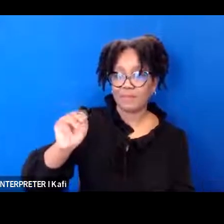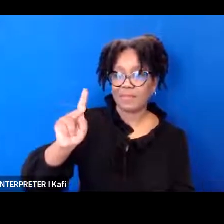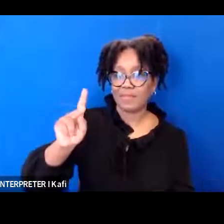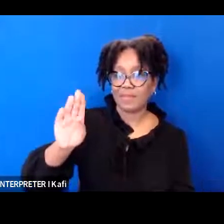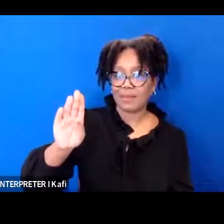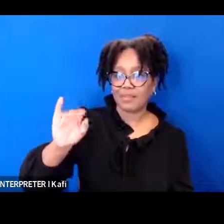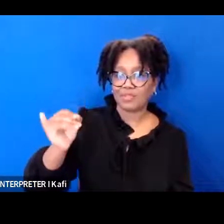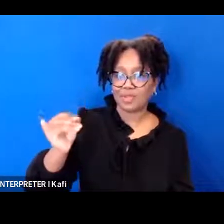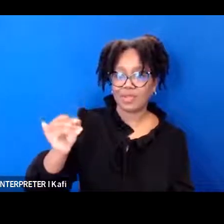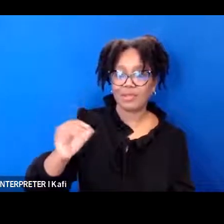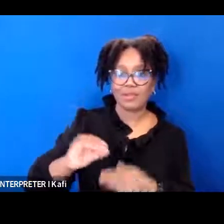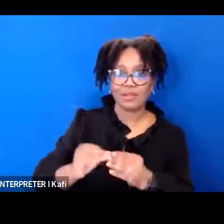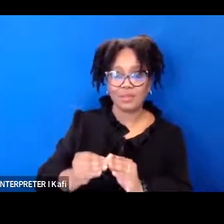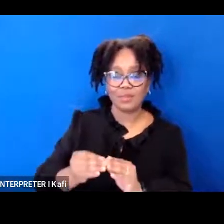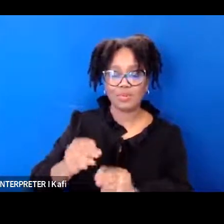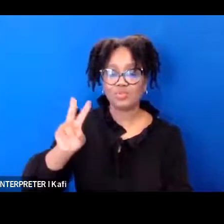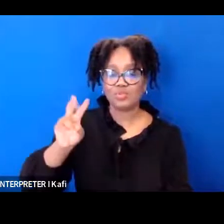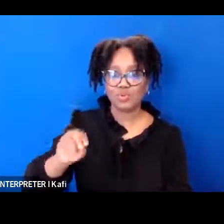630-2080